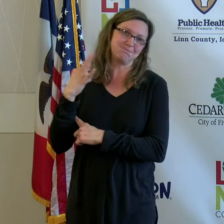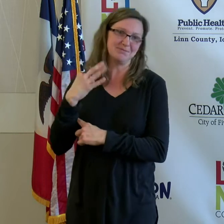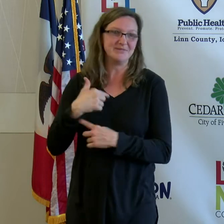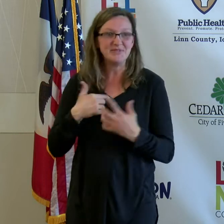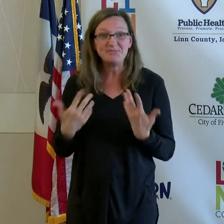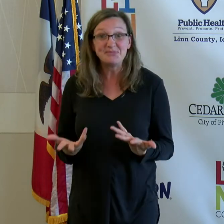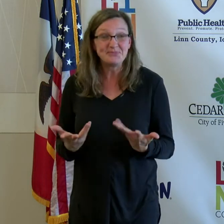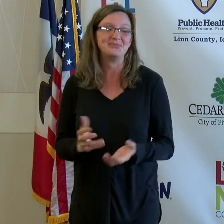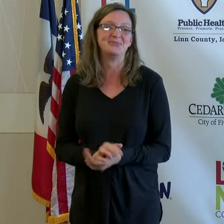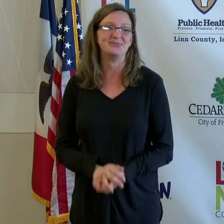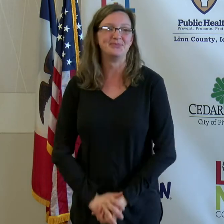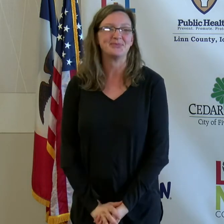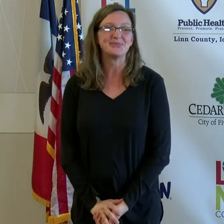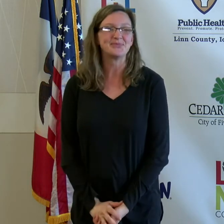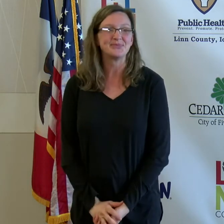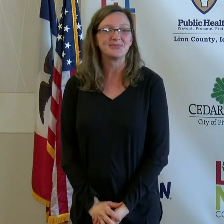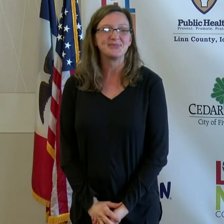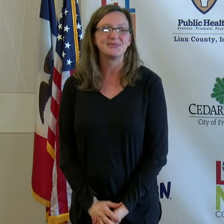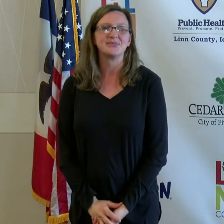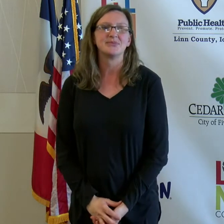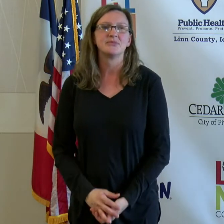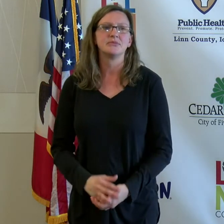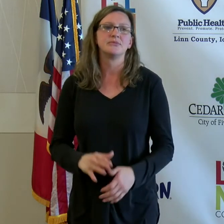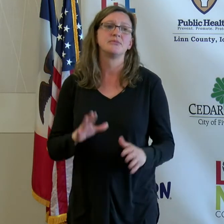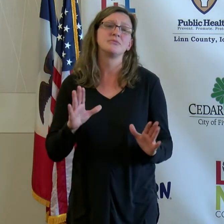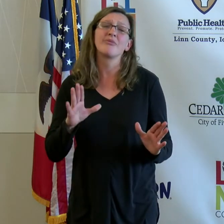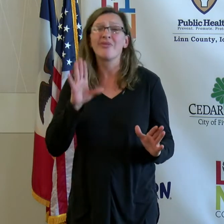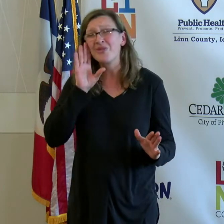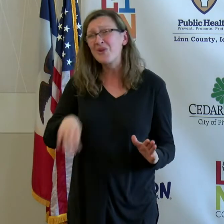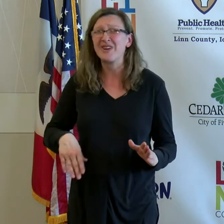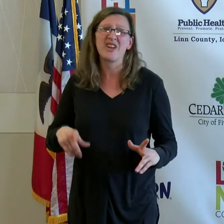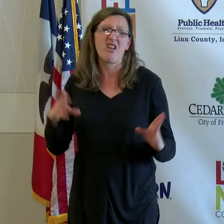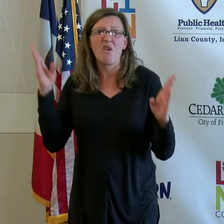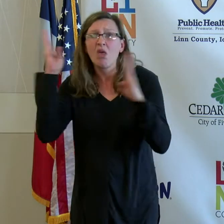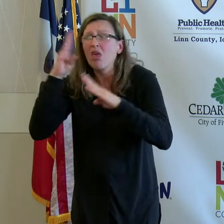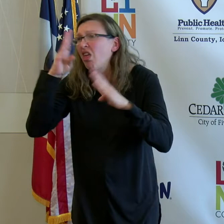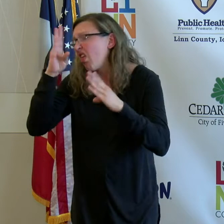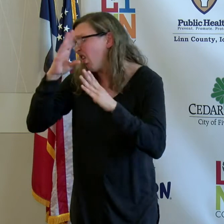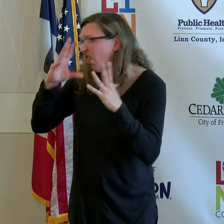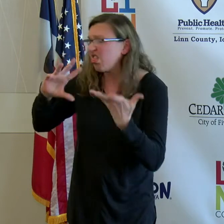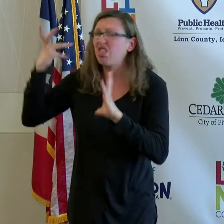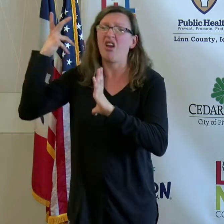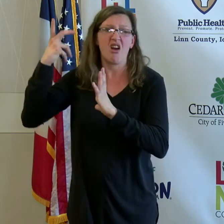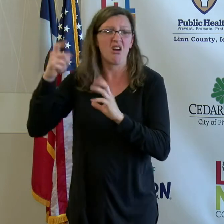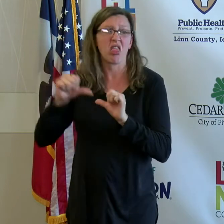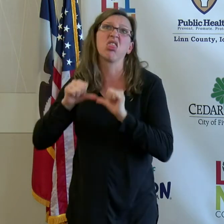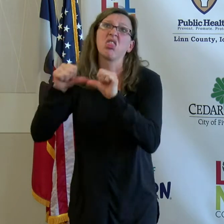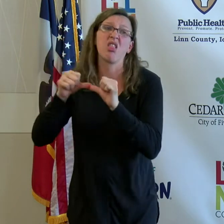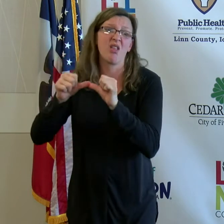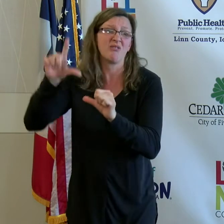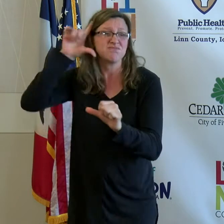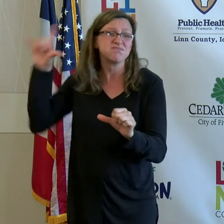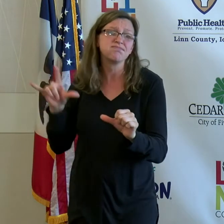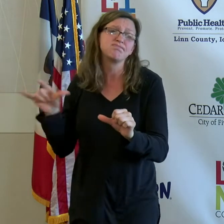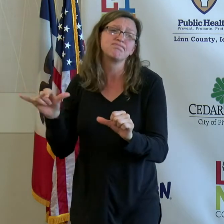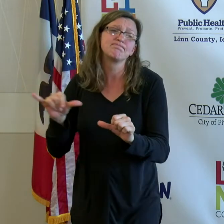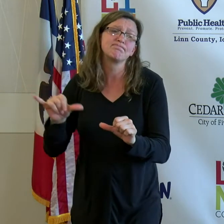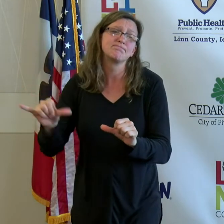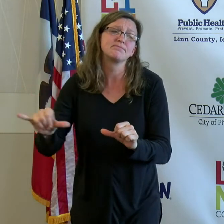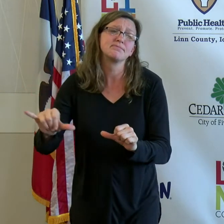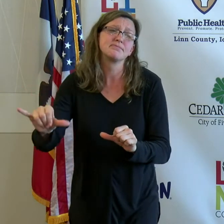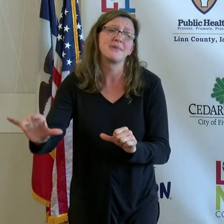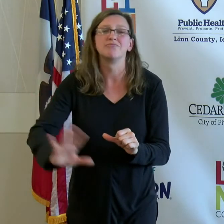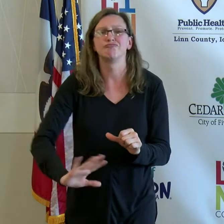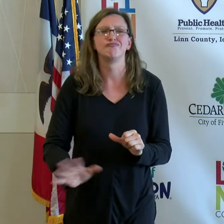is, trouble don't last always. This is a common refrain in a lot of the old-time spirituals.